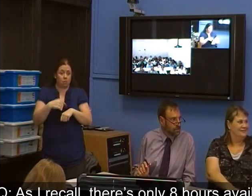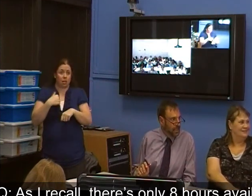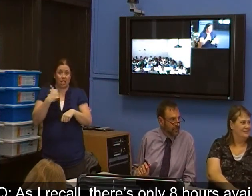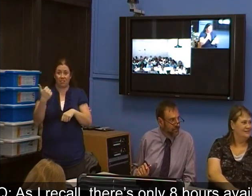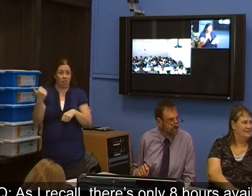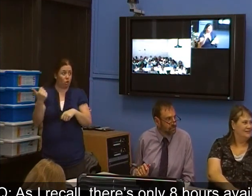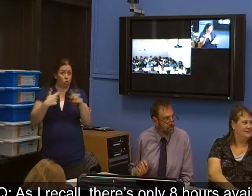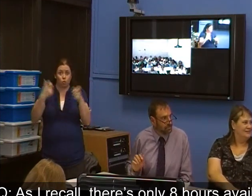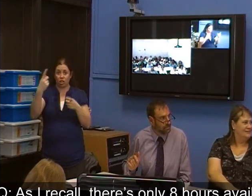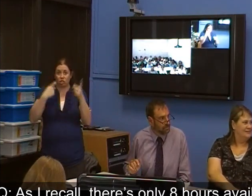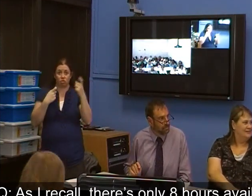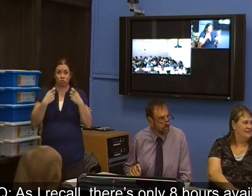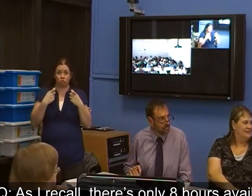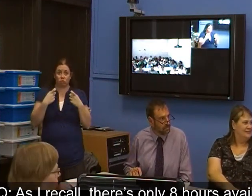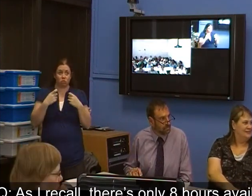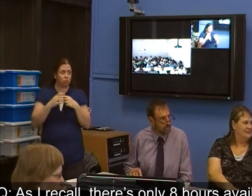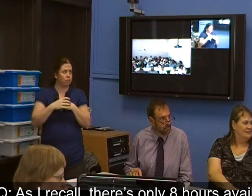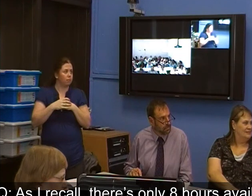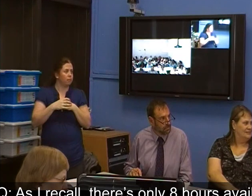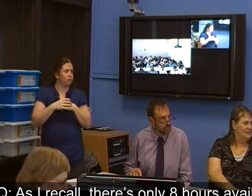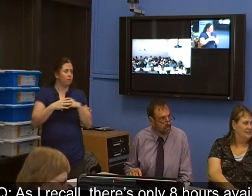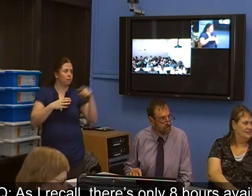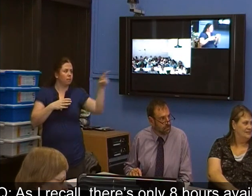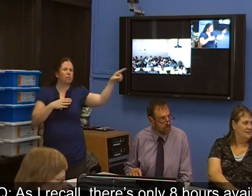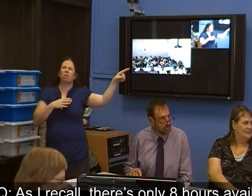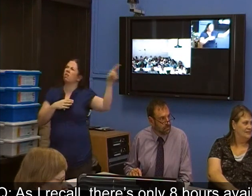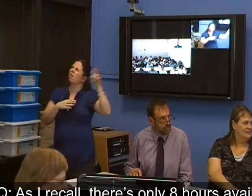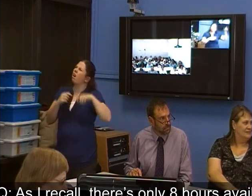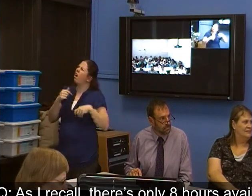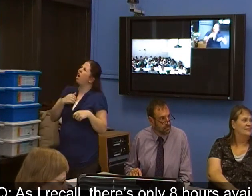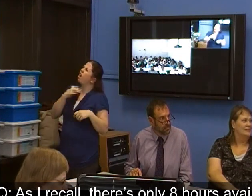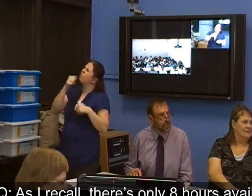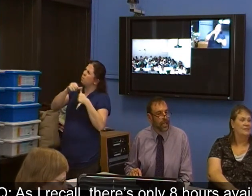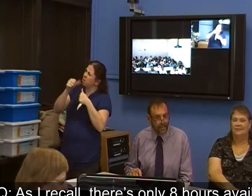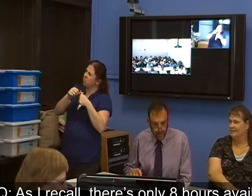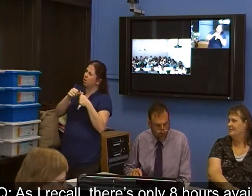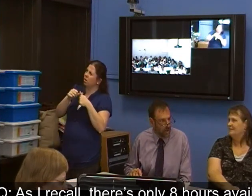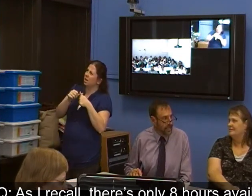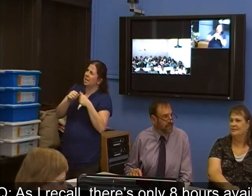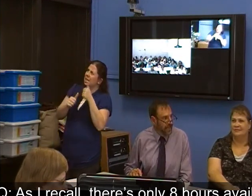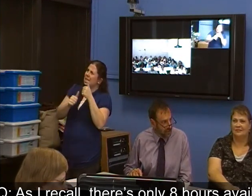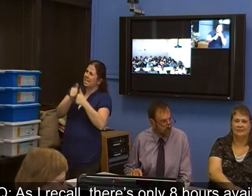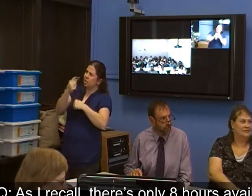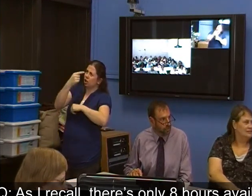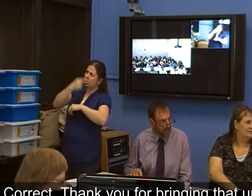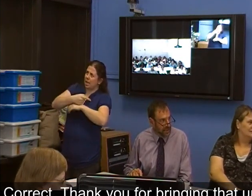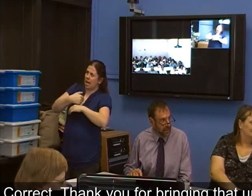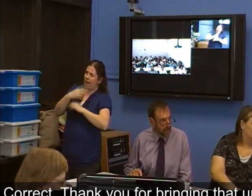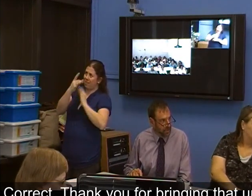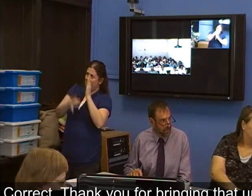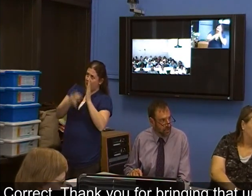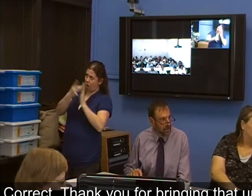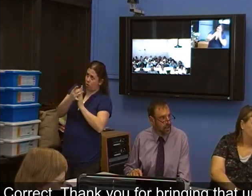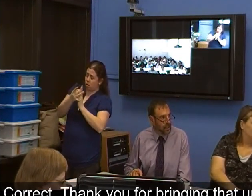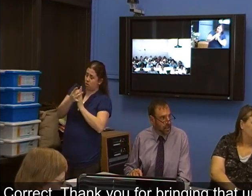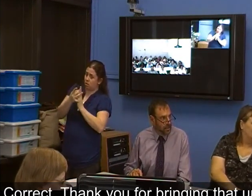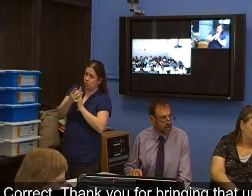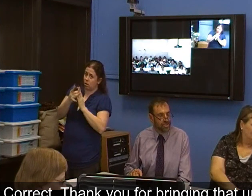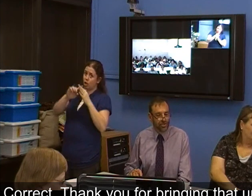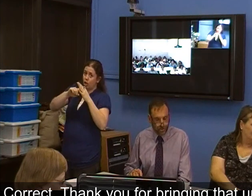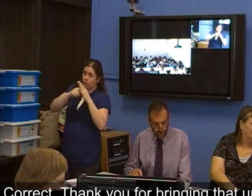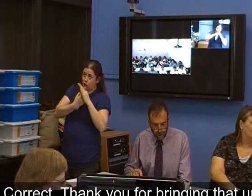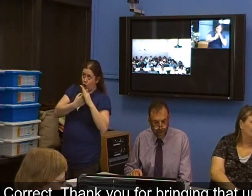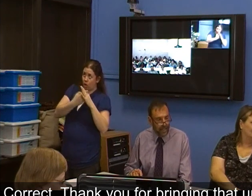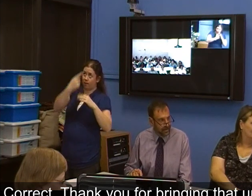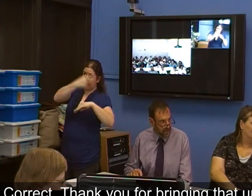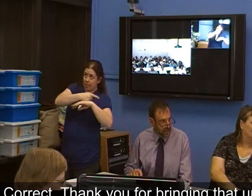Yes? As I recall, there's only 8 hours. Correct. Available. Thank you for bringing you that up. Start at the beginning of the day. Start